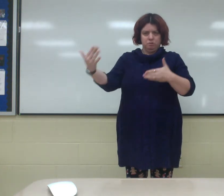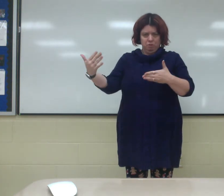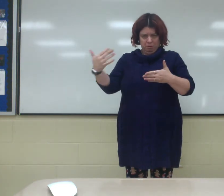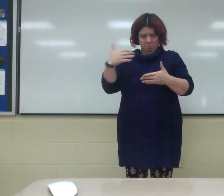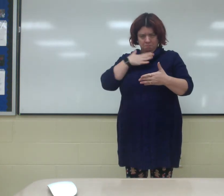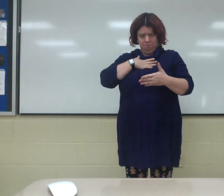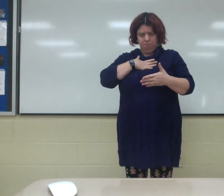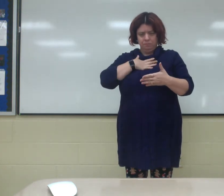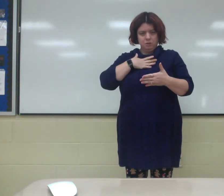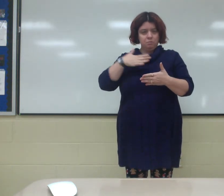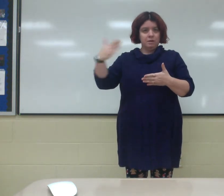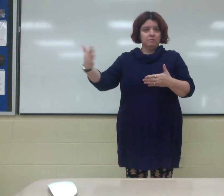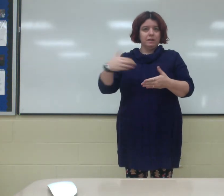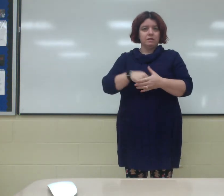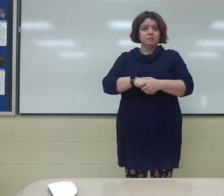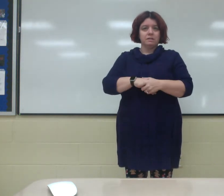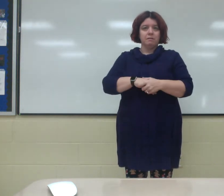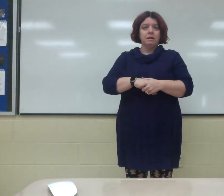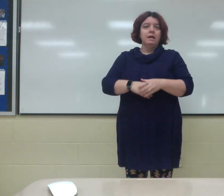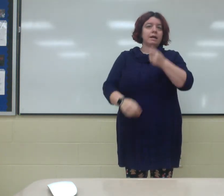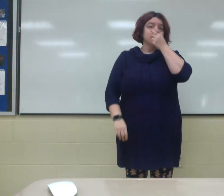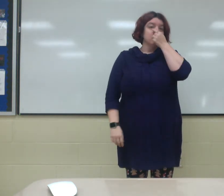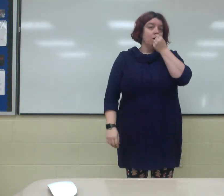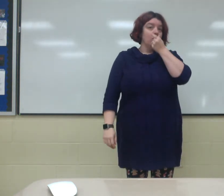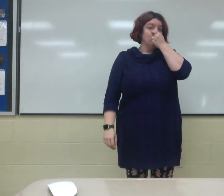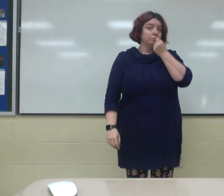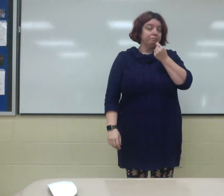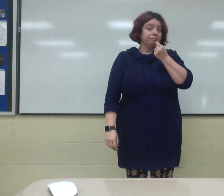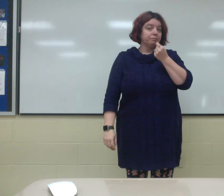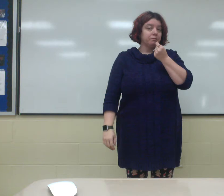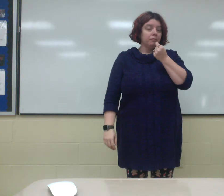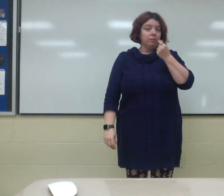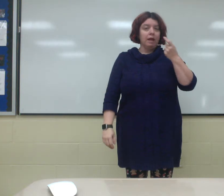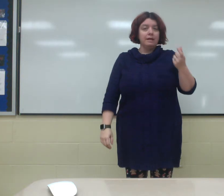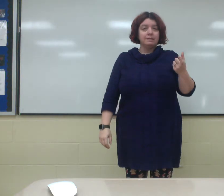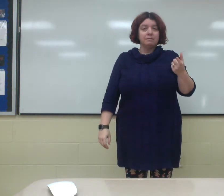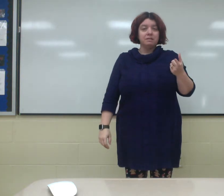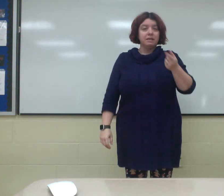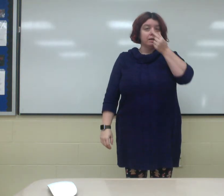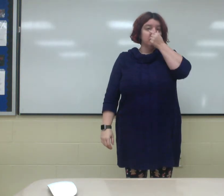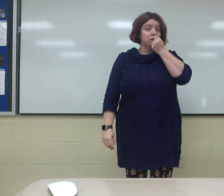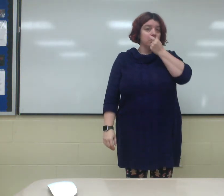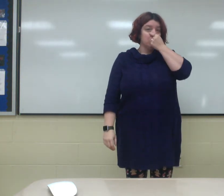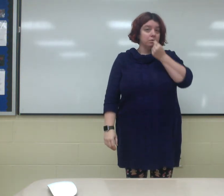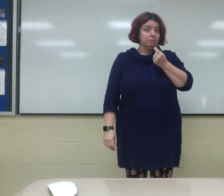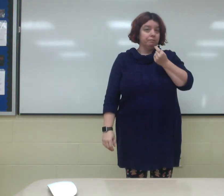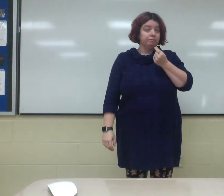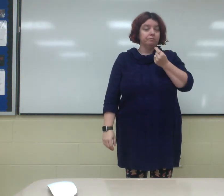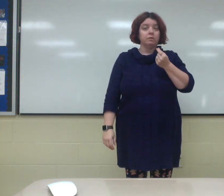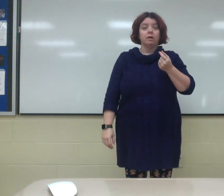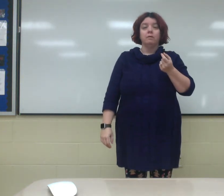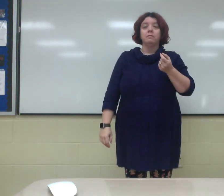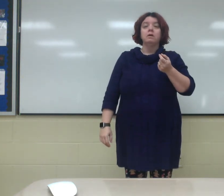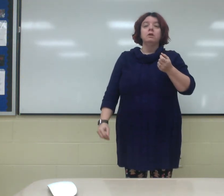on, on the final exam, is cold, as in I'm sick, cold. Okay, so you